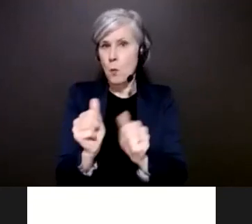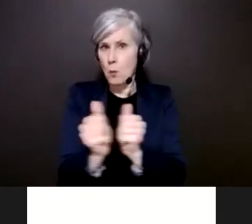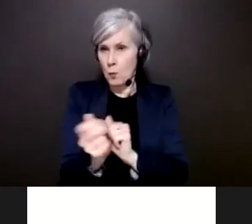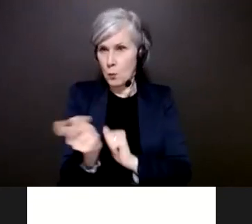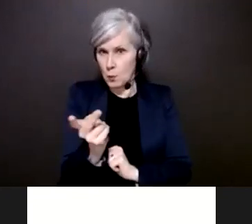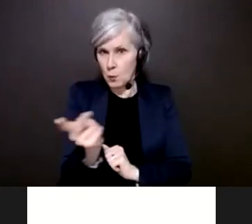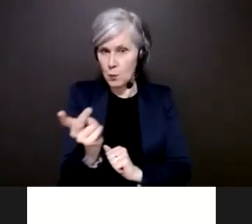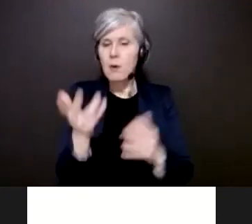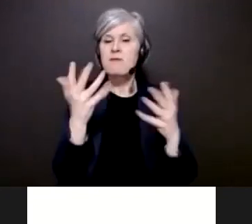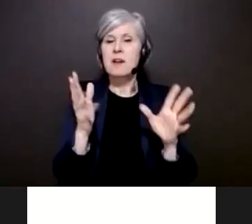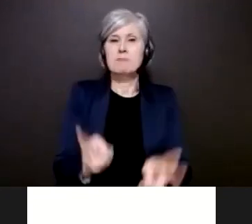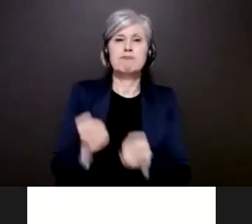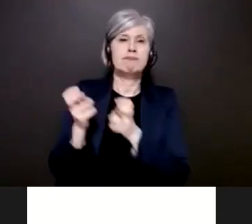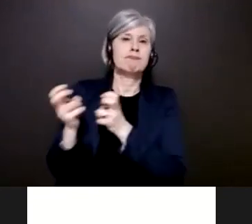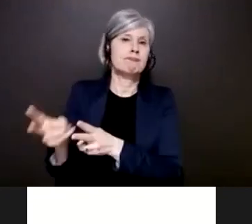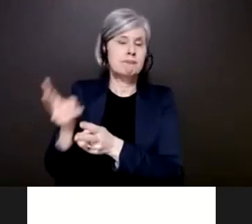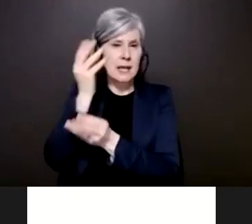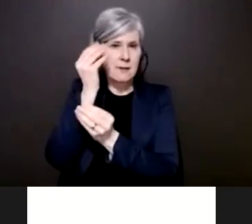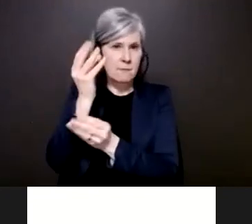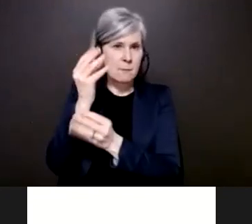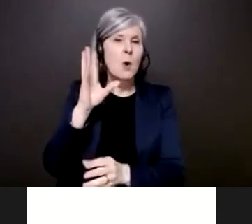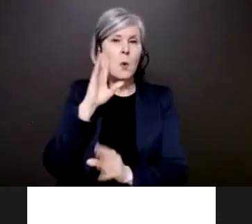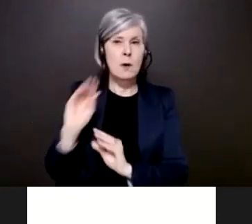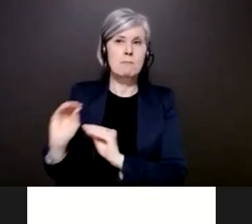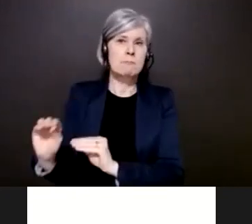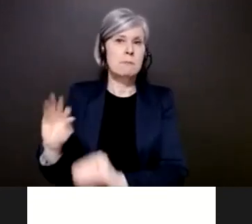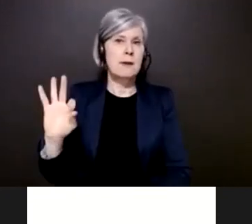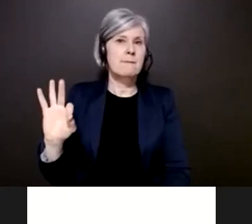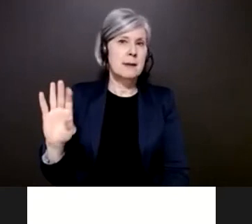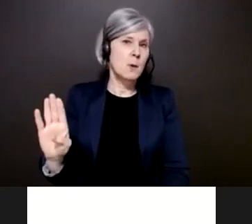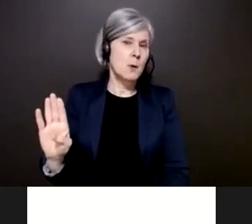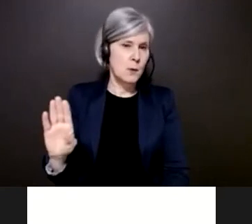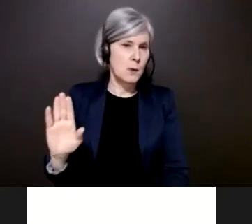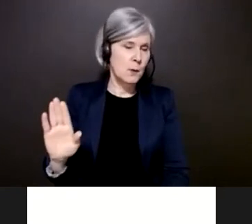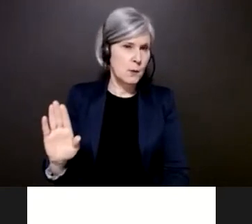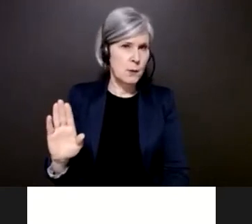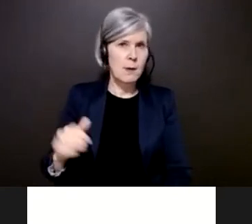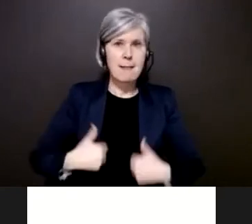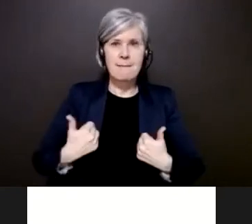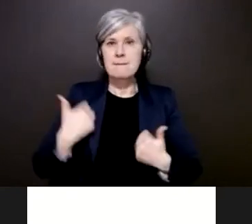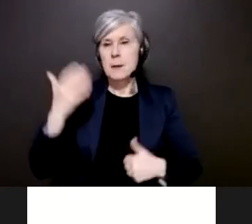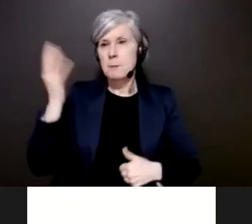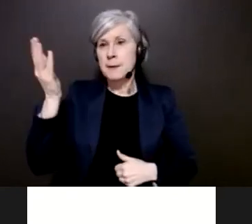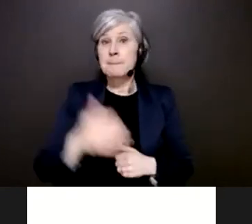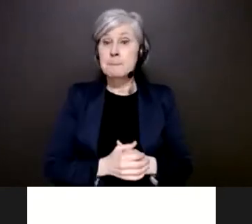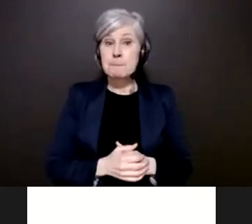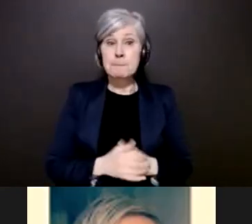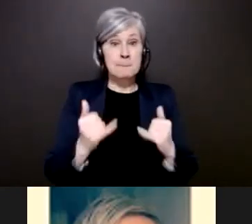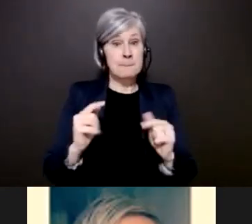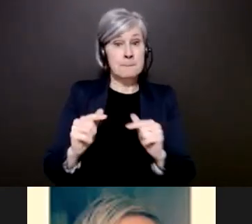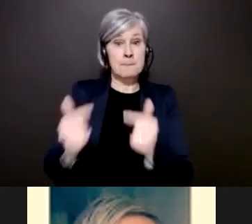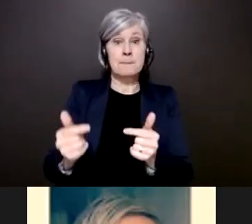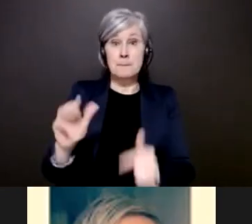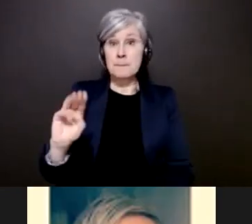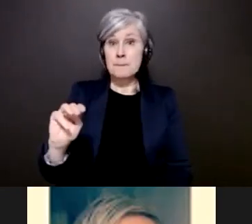the link in for the Facebook live presentations as well. So I want to now turn it over to Marta to give our